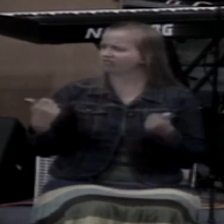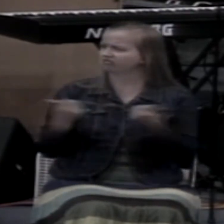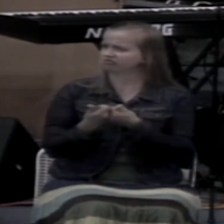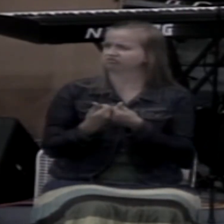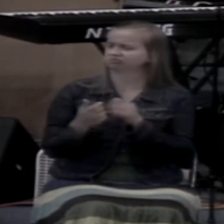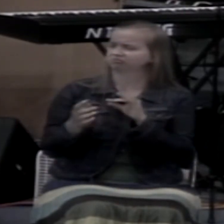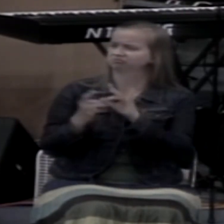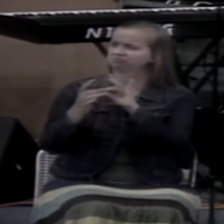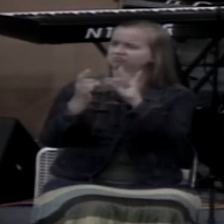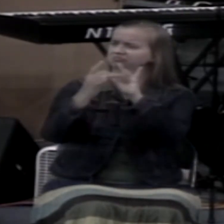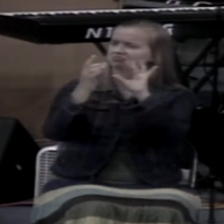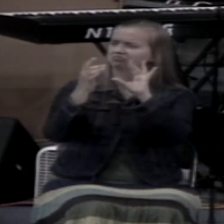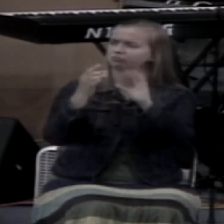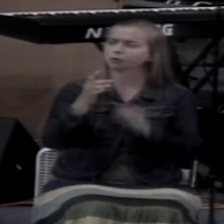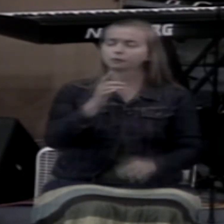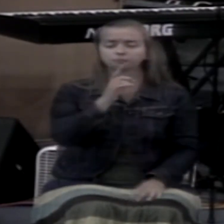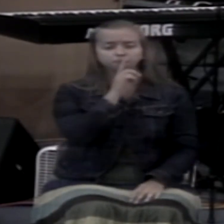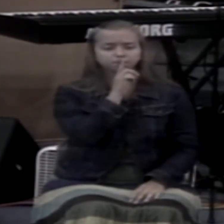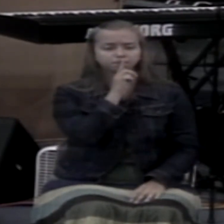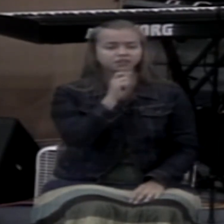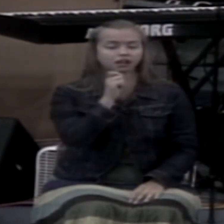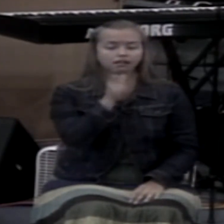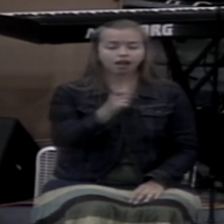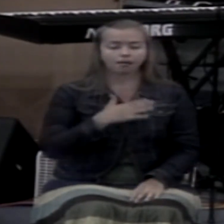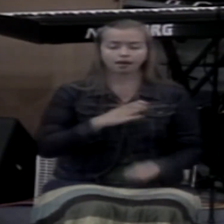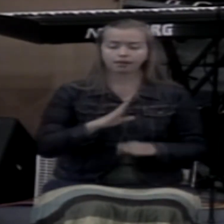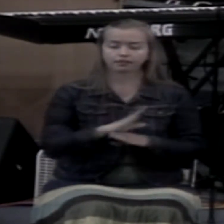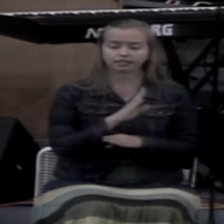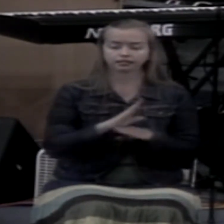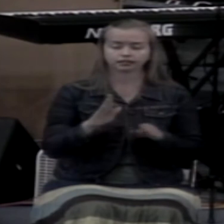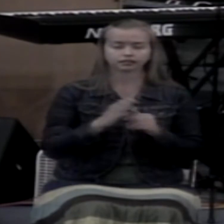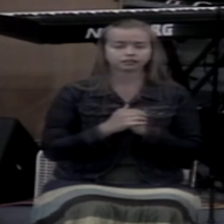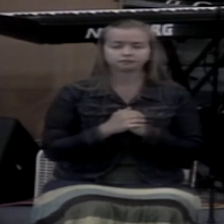So they just have a good attitude toward.